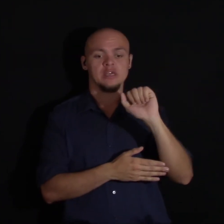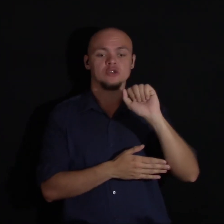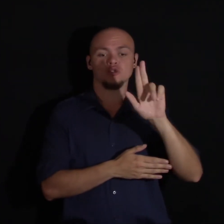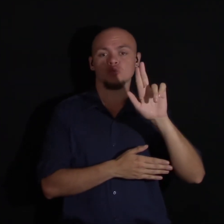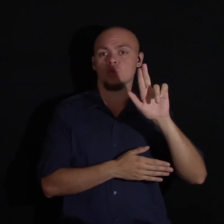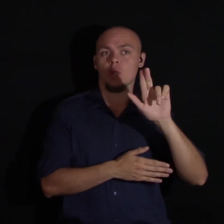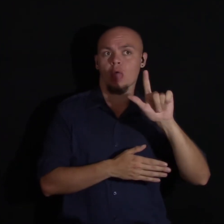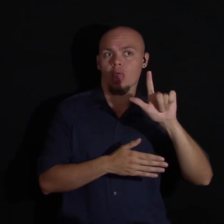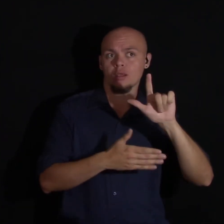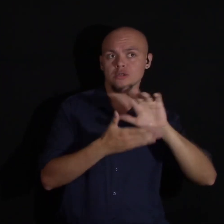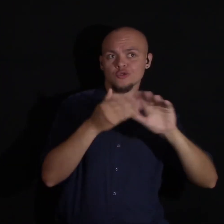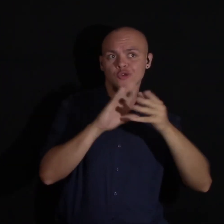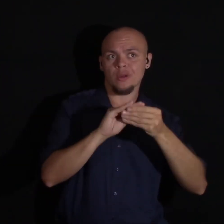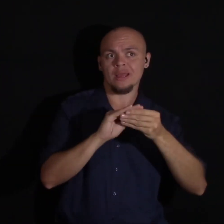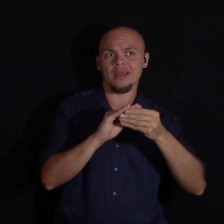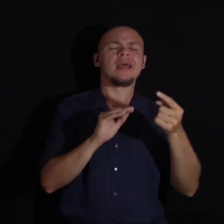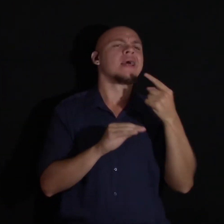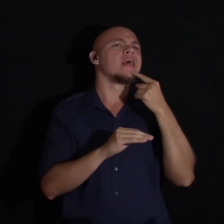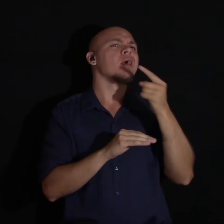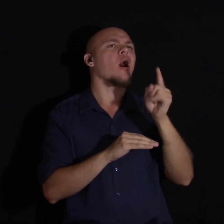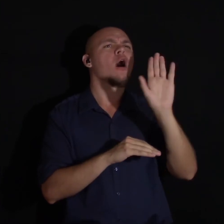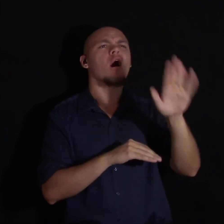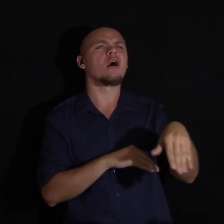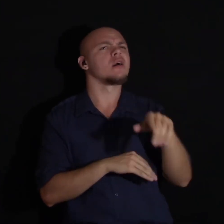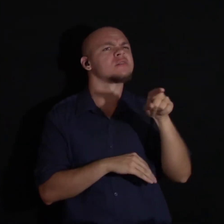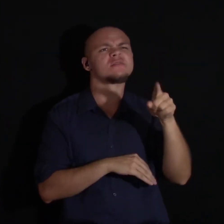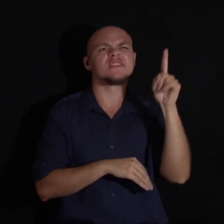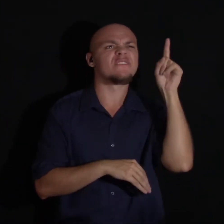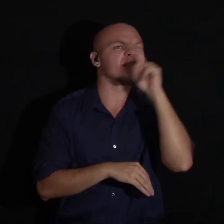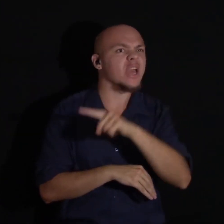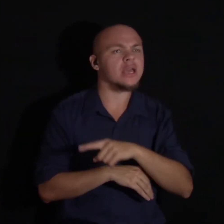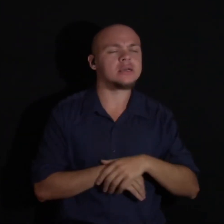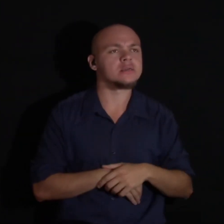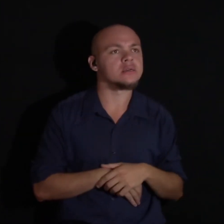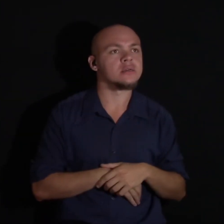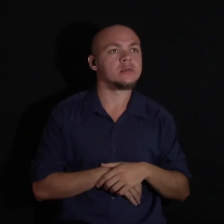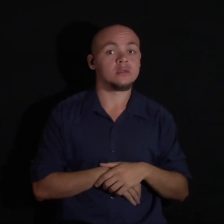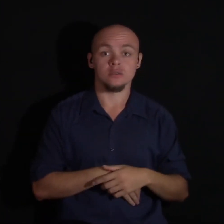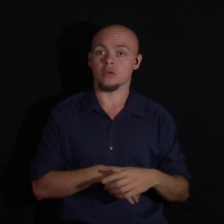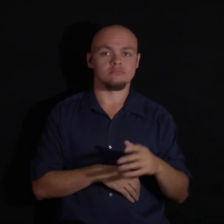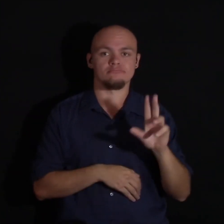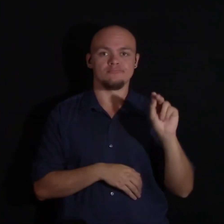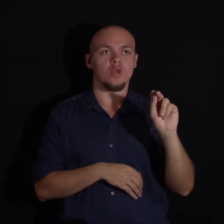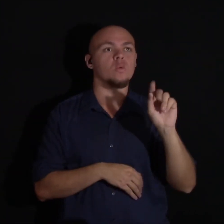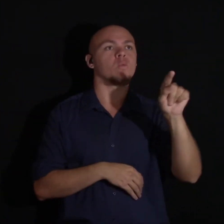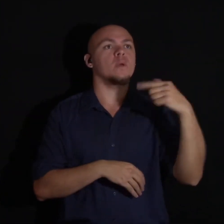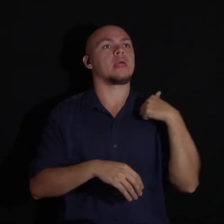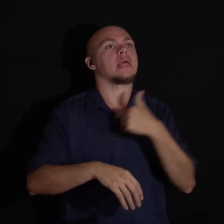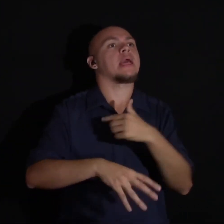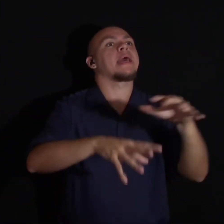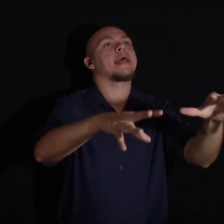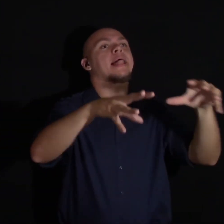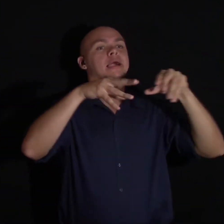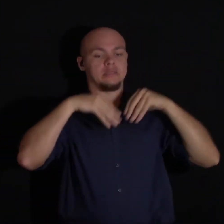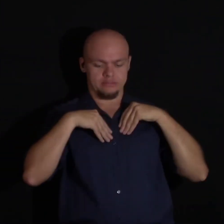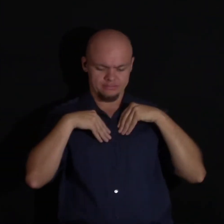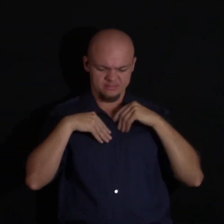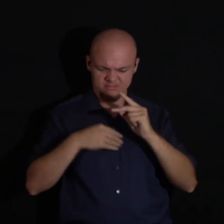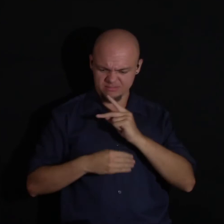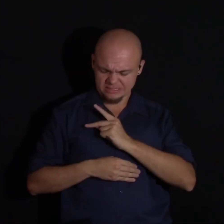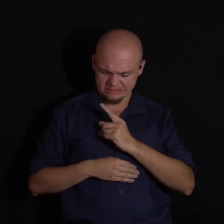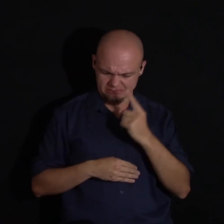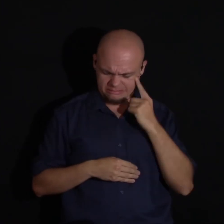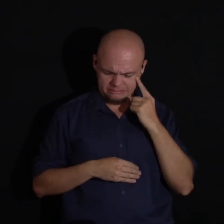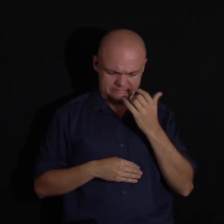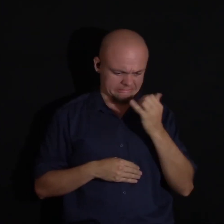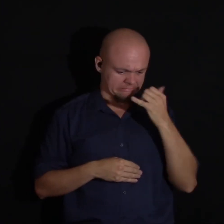of turning around and calling their bluff, we walk around thinking there's something wrong with us, taking it personally, wondering what we're missing,